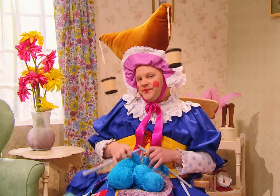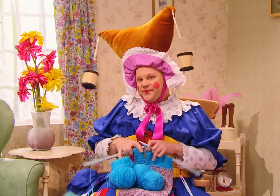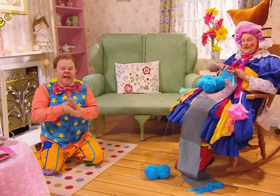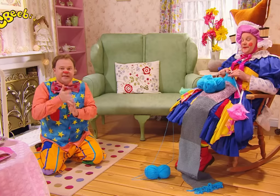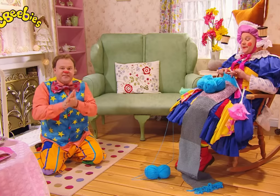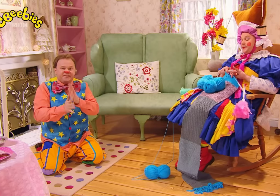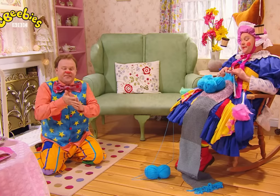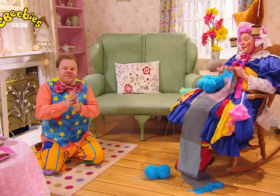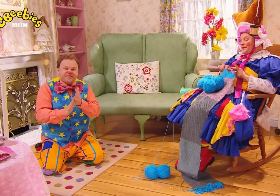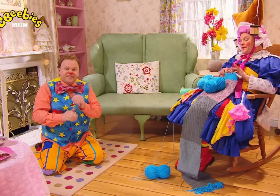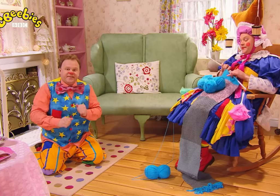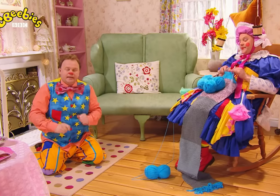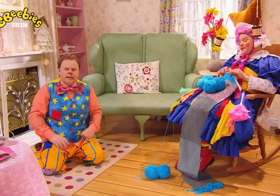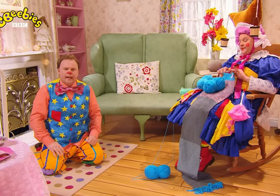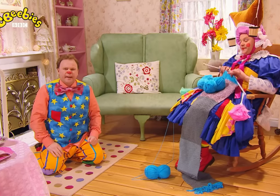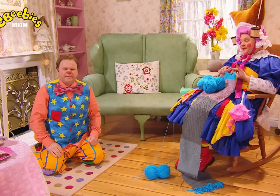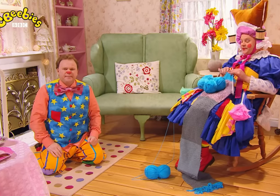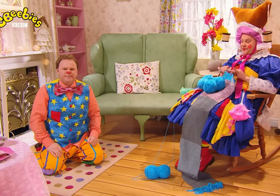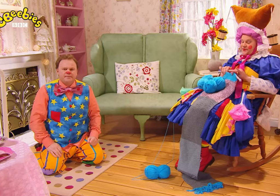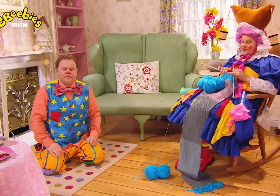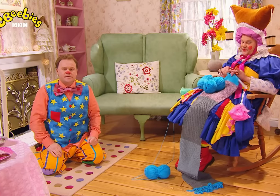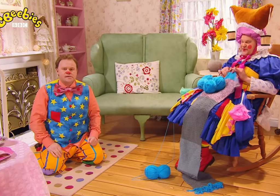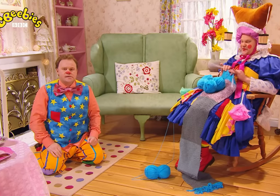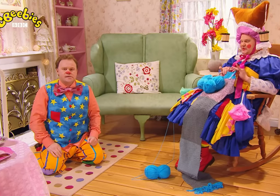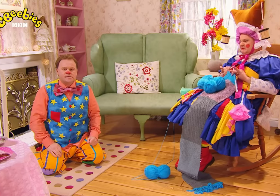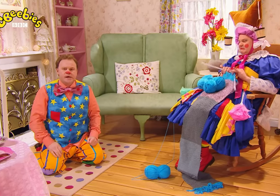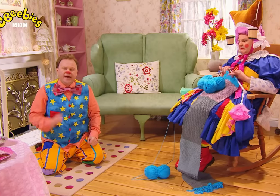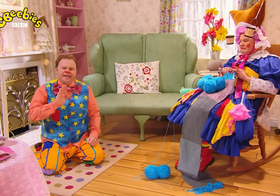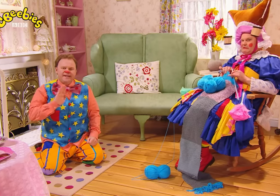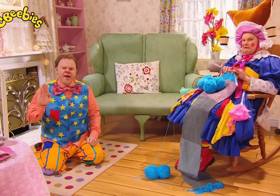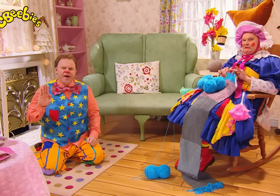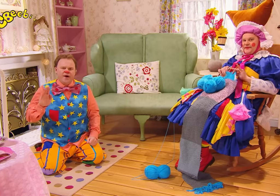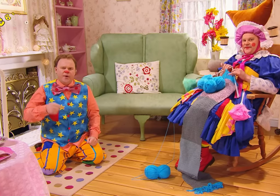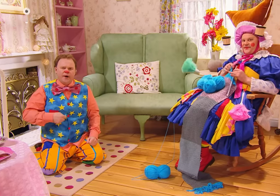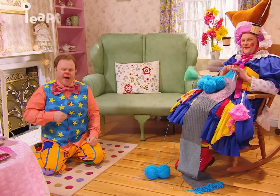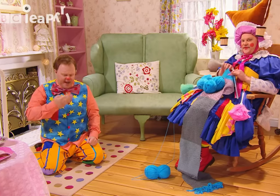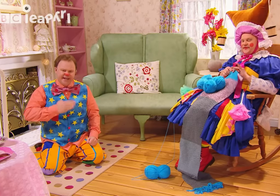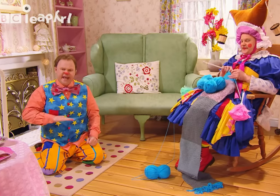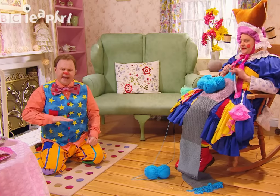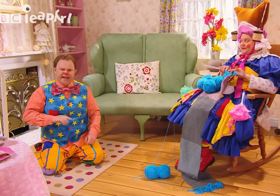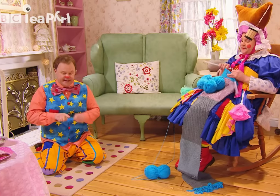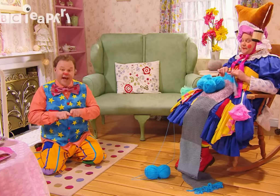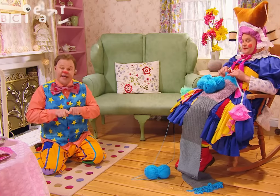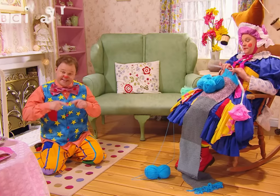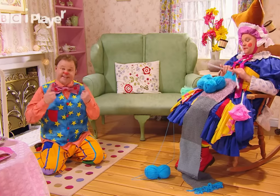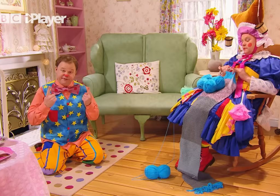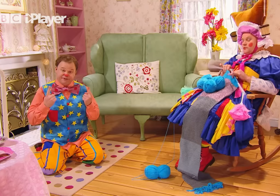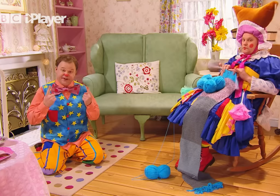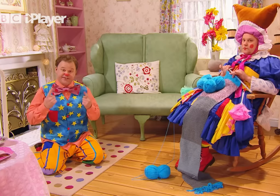I don't think knitting is the right hobby for you, Mr. Tumble. No, I need a different